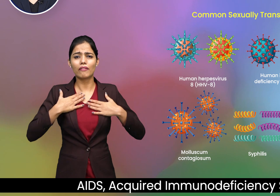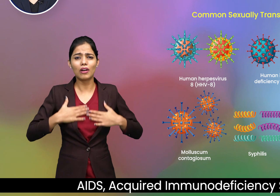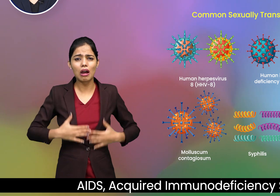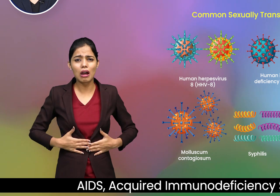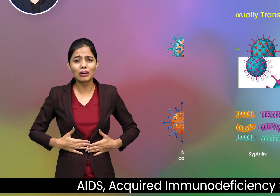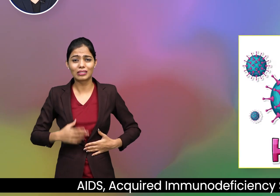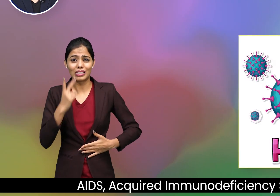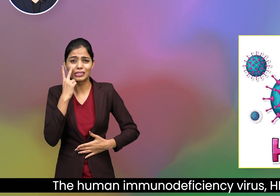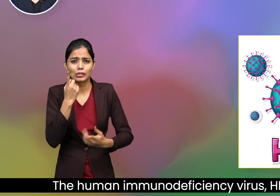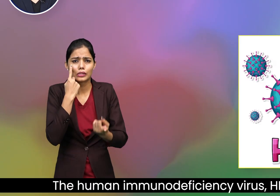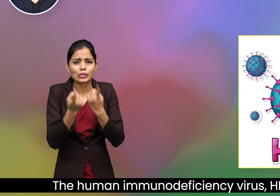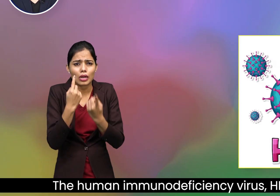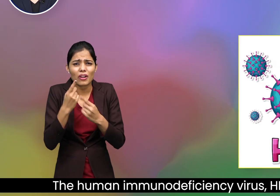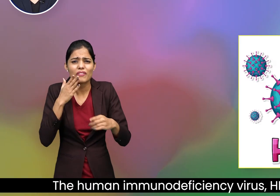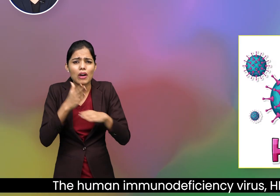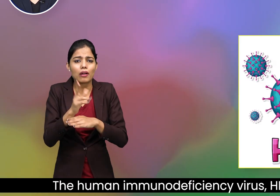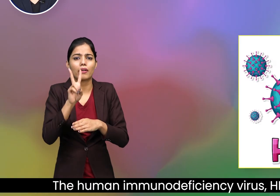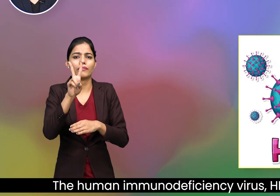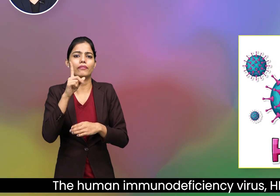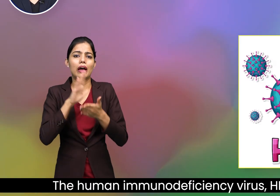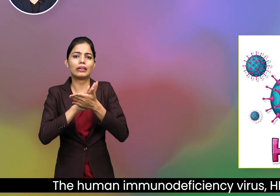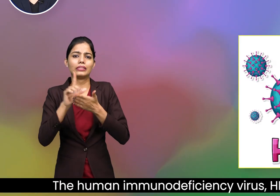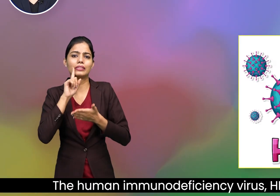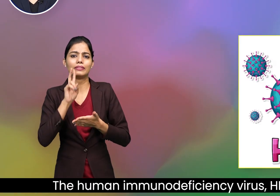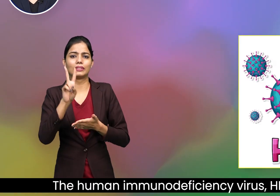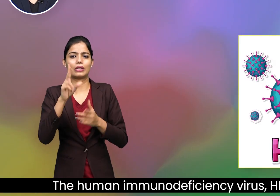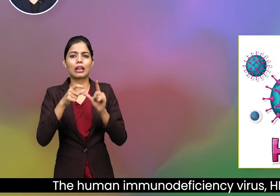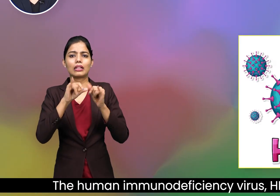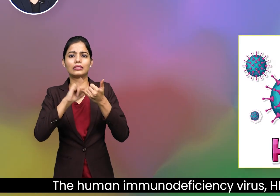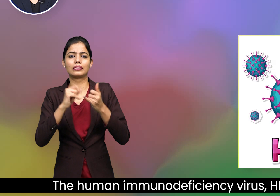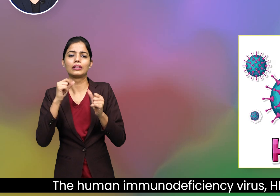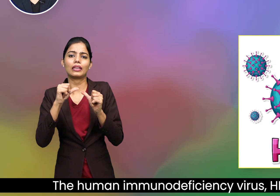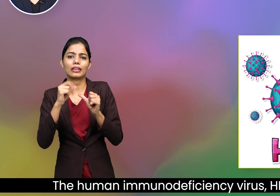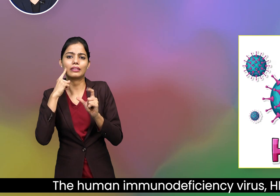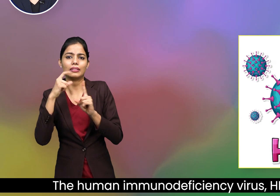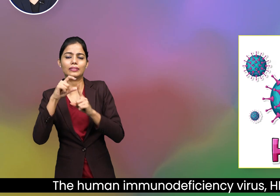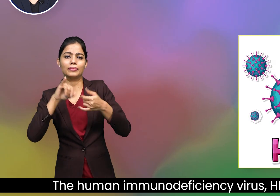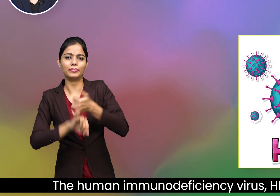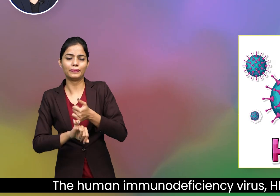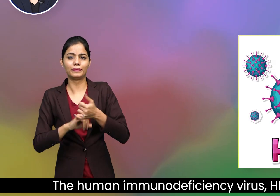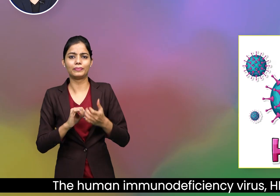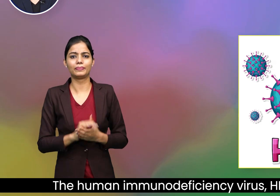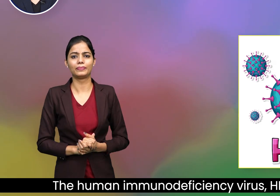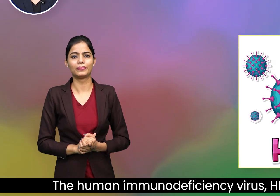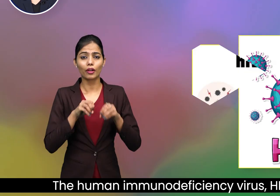syndrome. The human immunodeficiency virus, HIV, causes